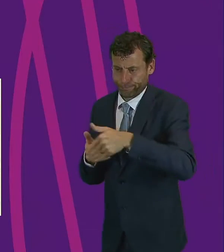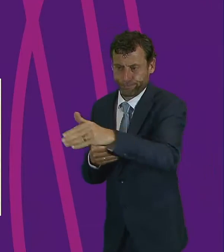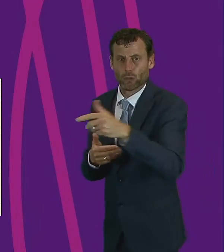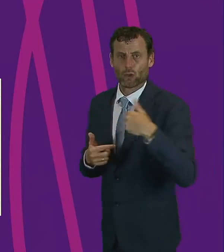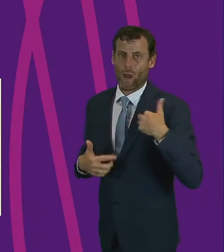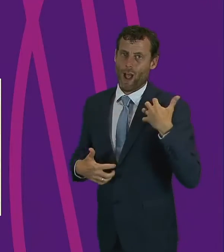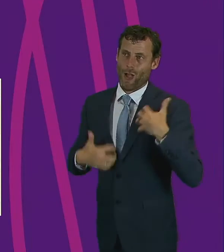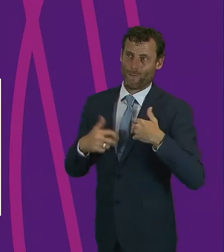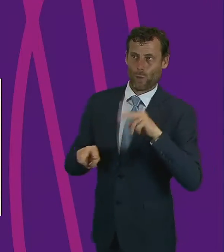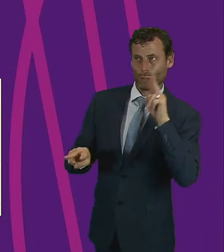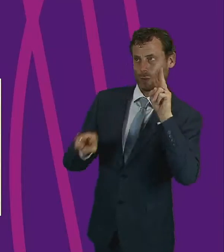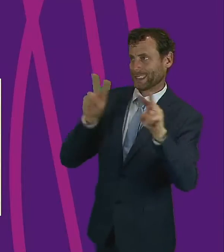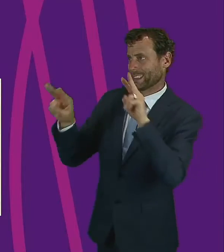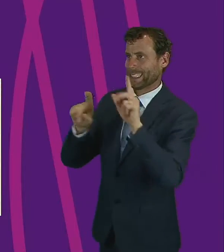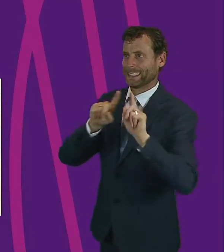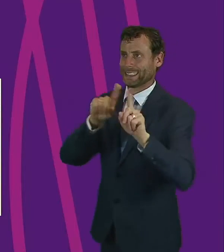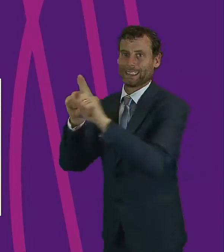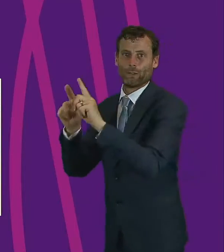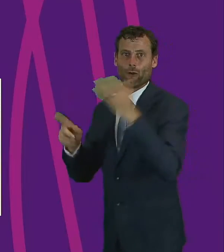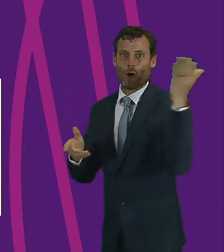hearing members' contributions.